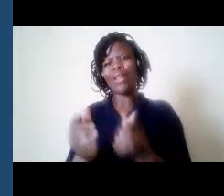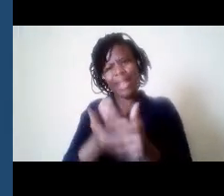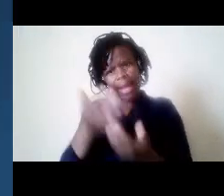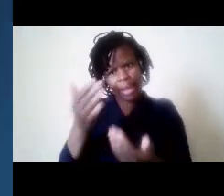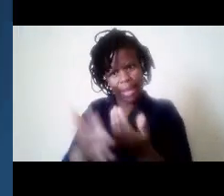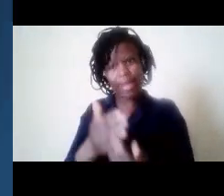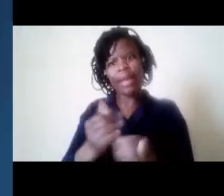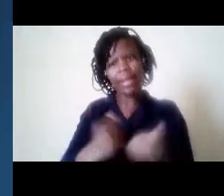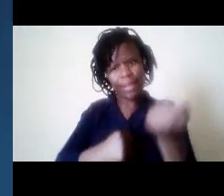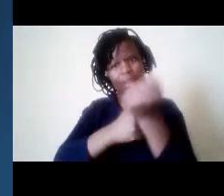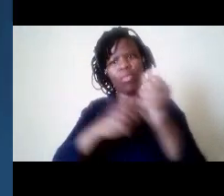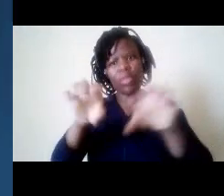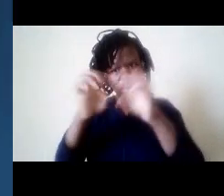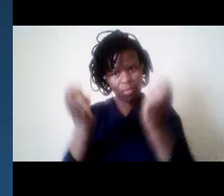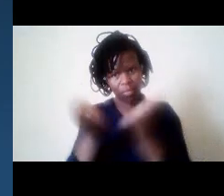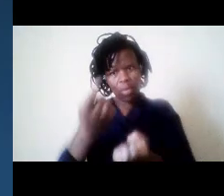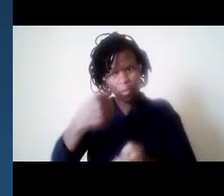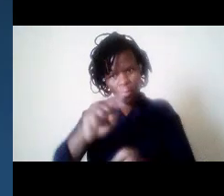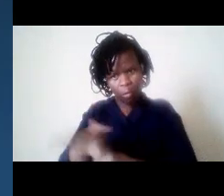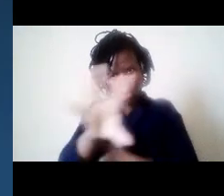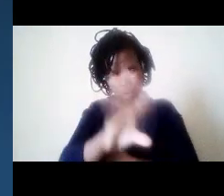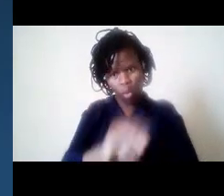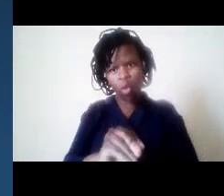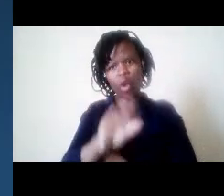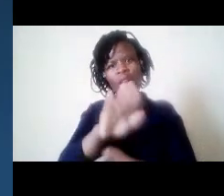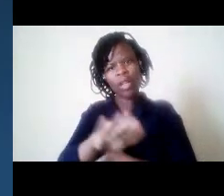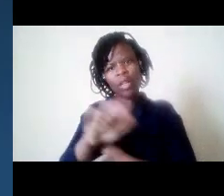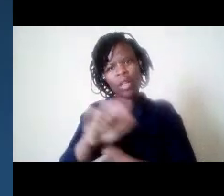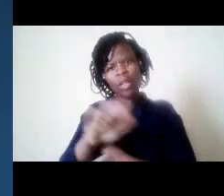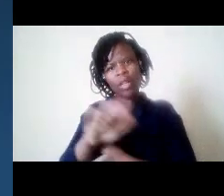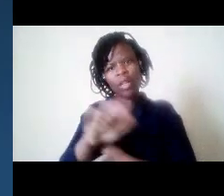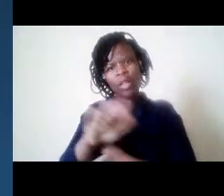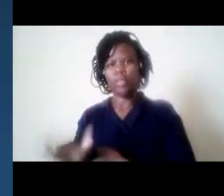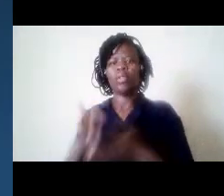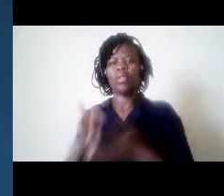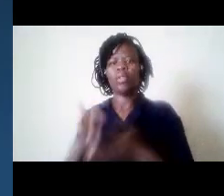all children. So let's go ahead and try and do that.